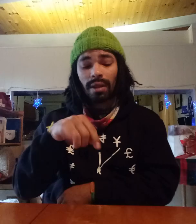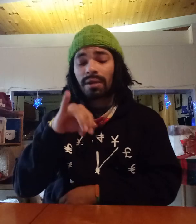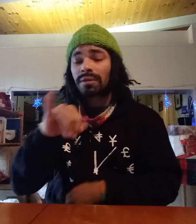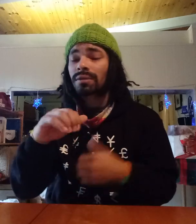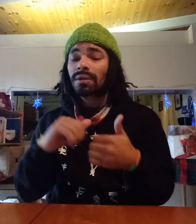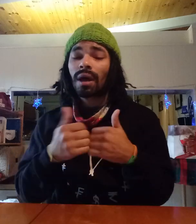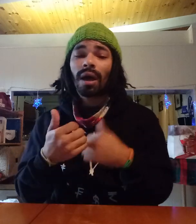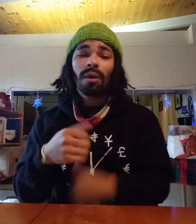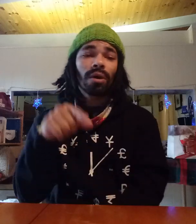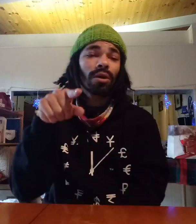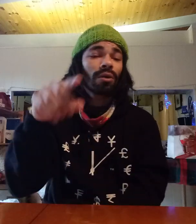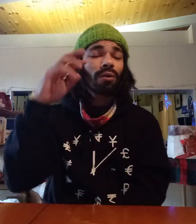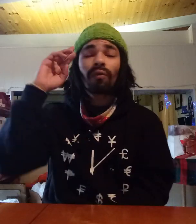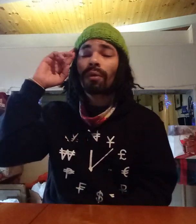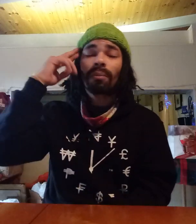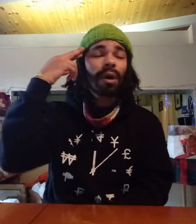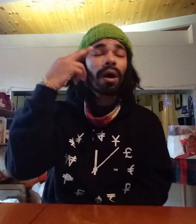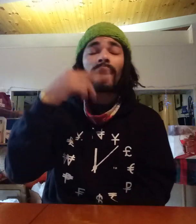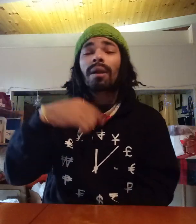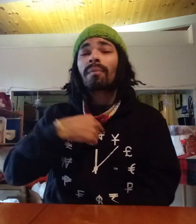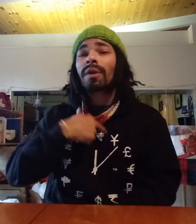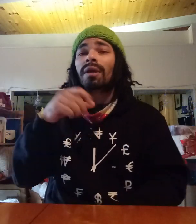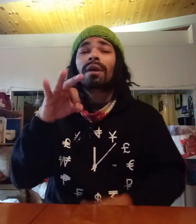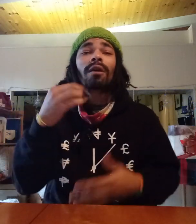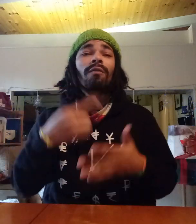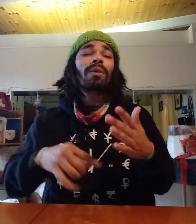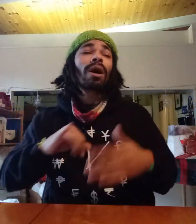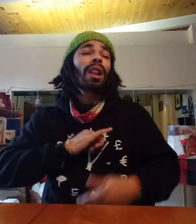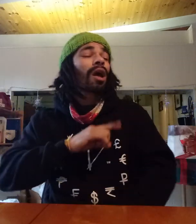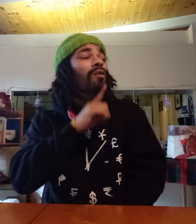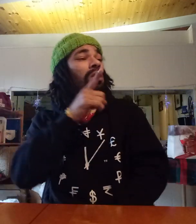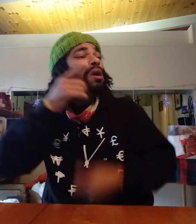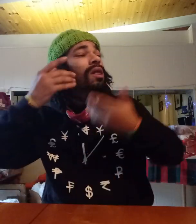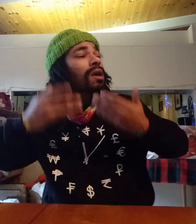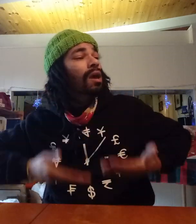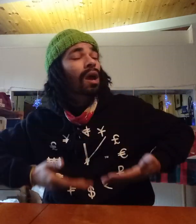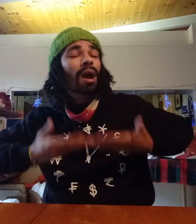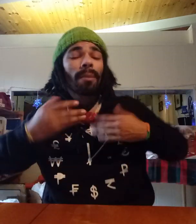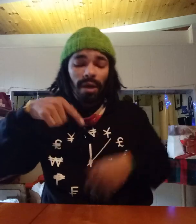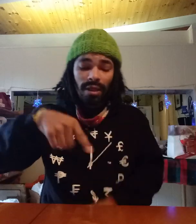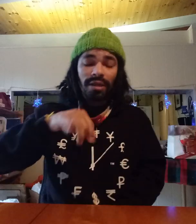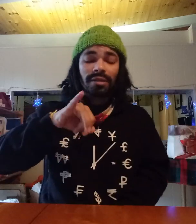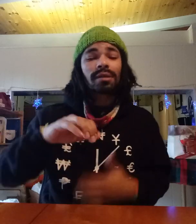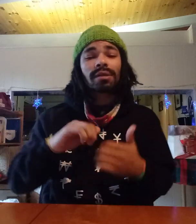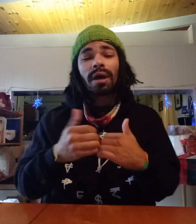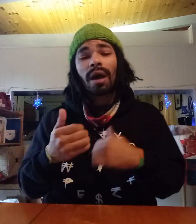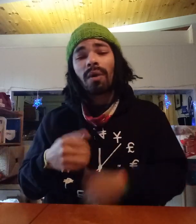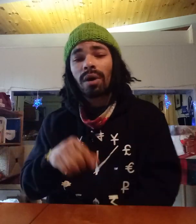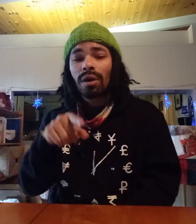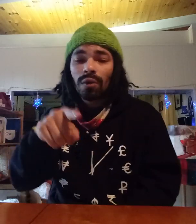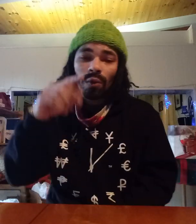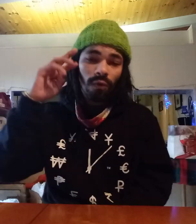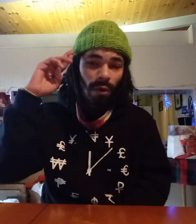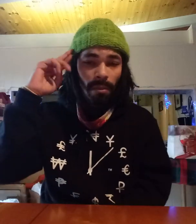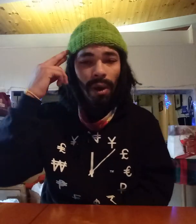This is how you remind me of what I really am. This is how you